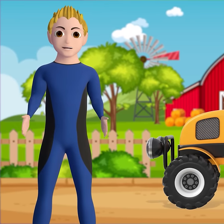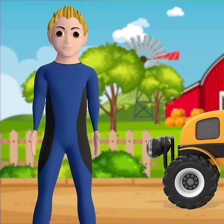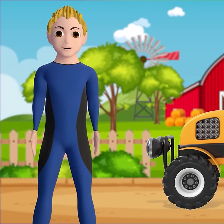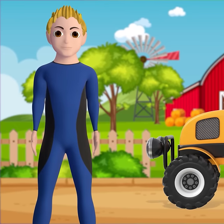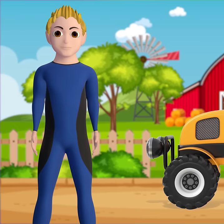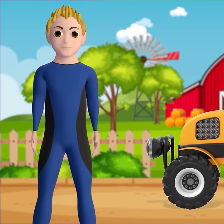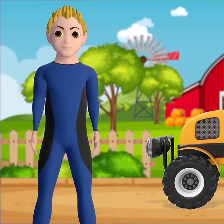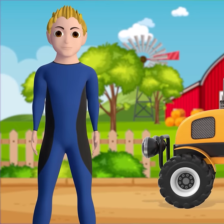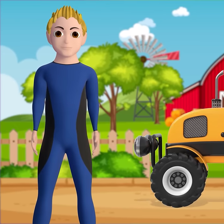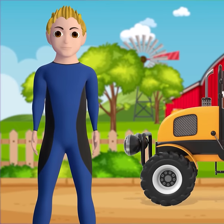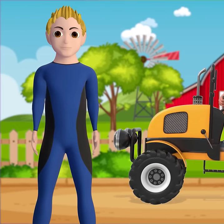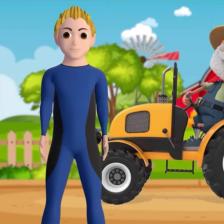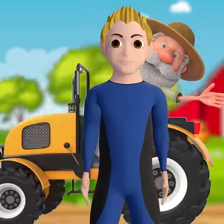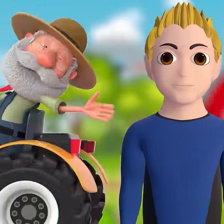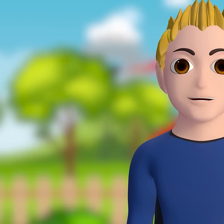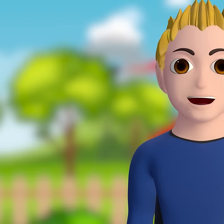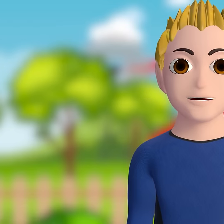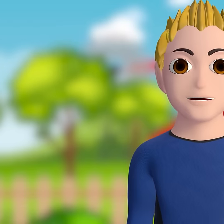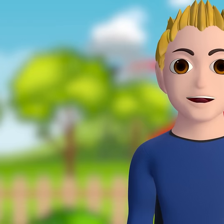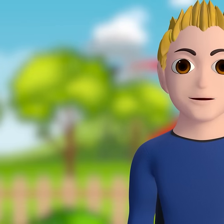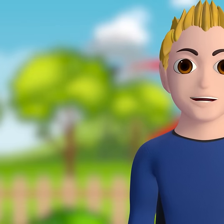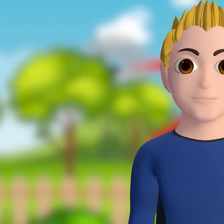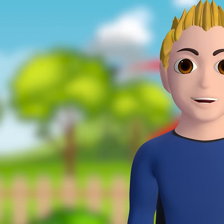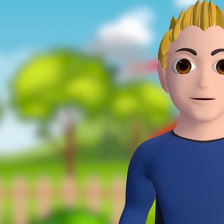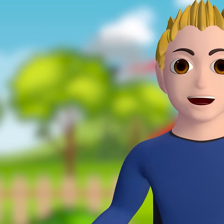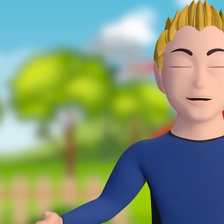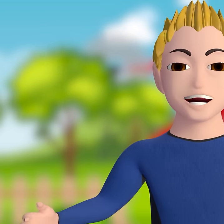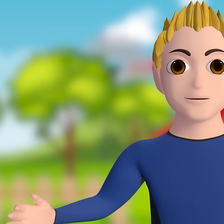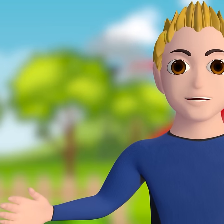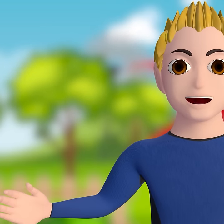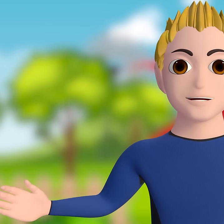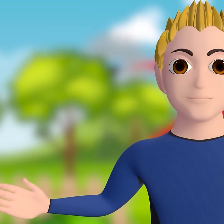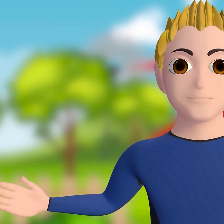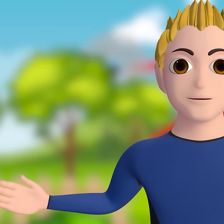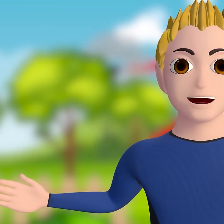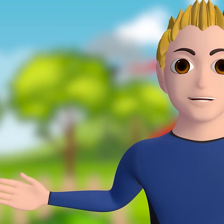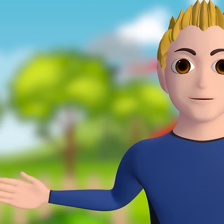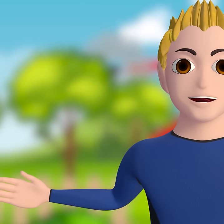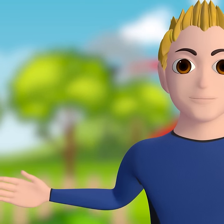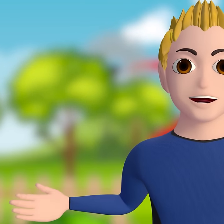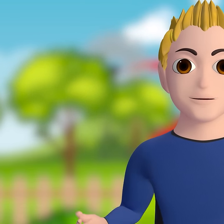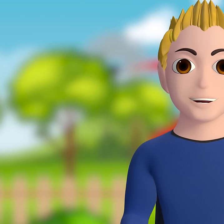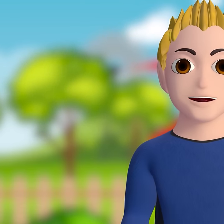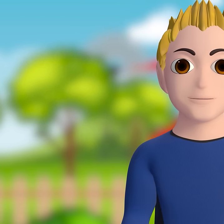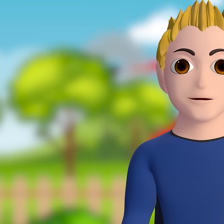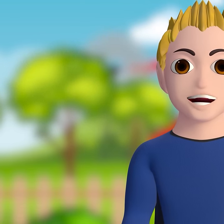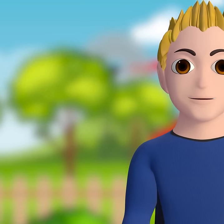Farmer. Hello. Mr. Farmer is going to introduce us to some animals that live on